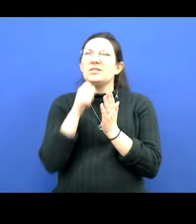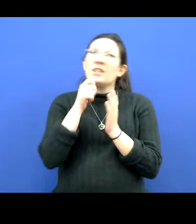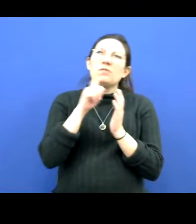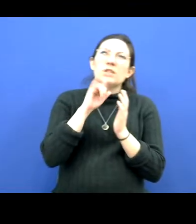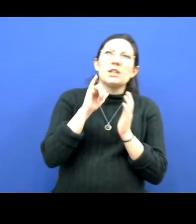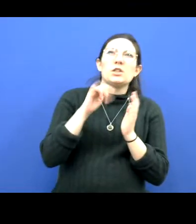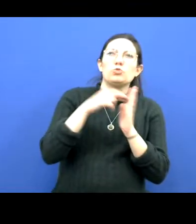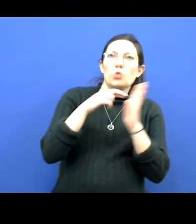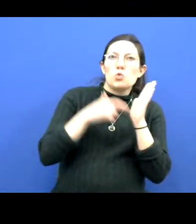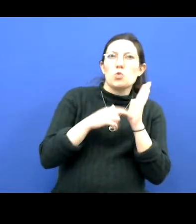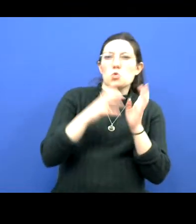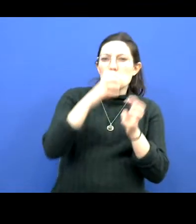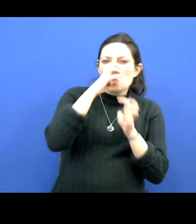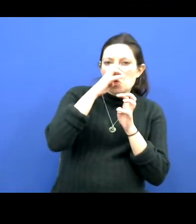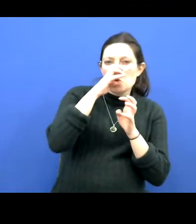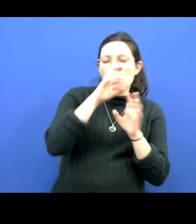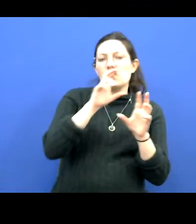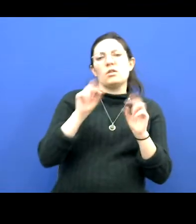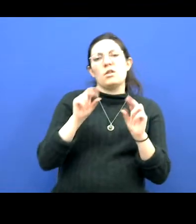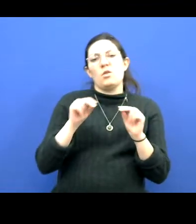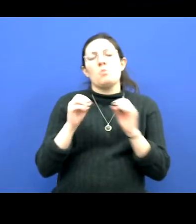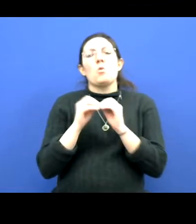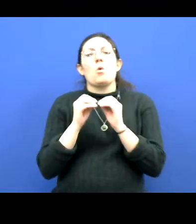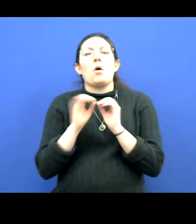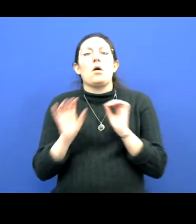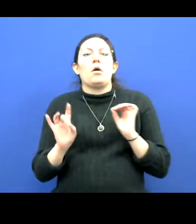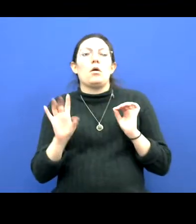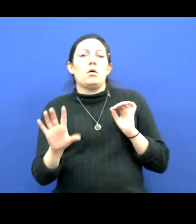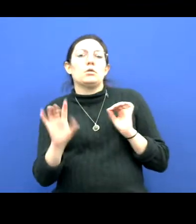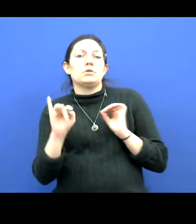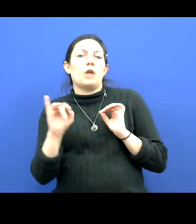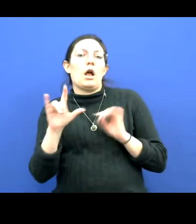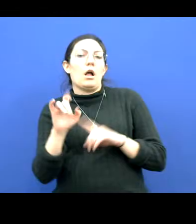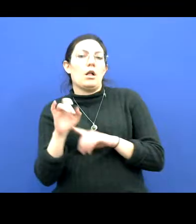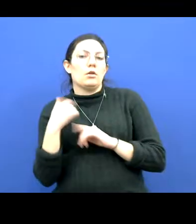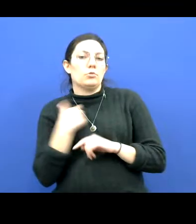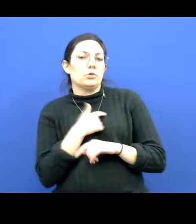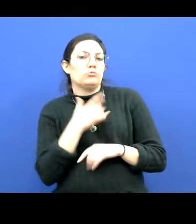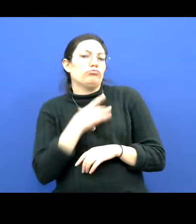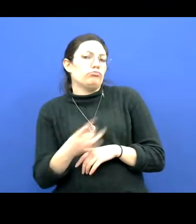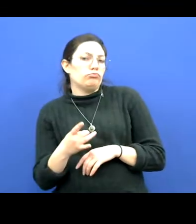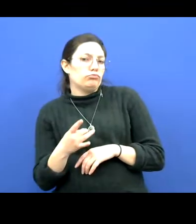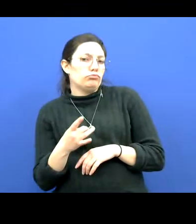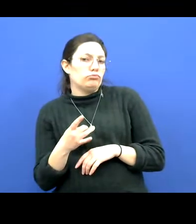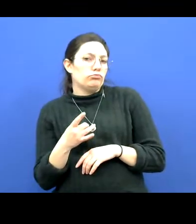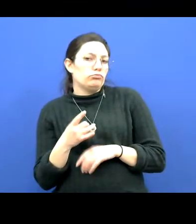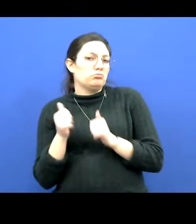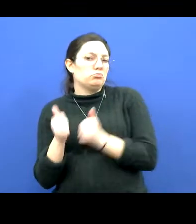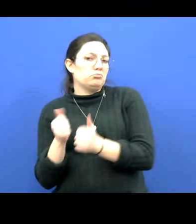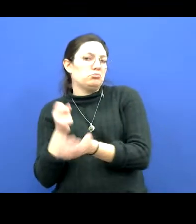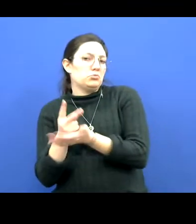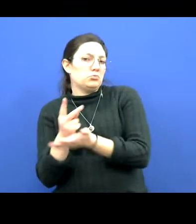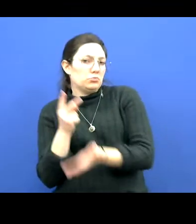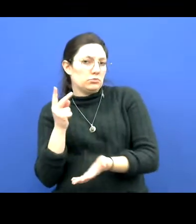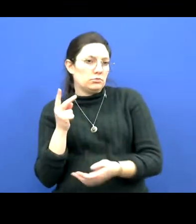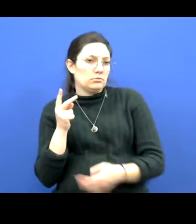what you have to do for your house, but it's just styles. There's I think it was about a dozen